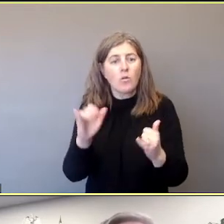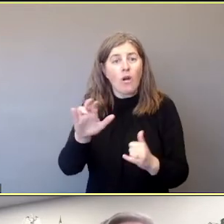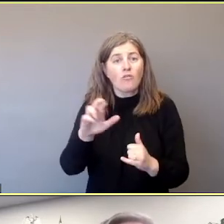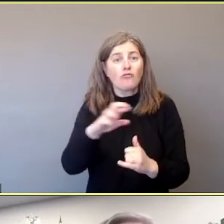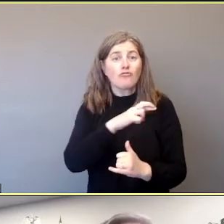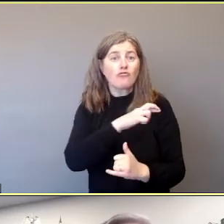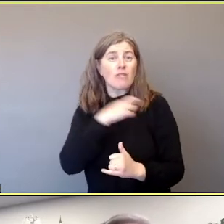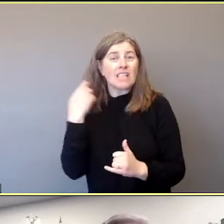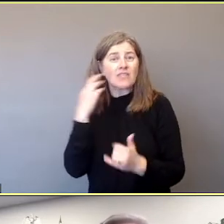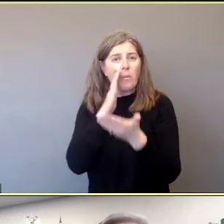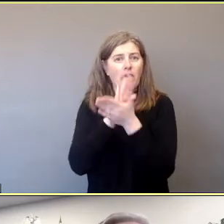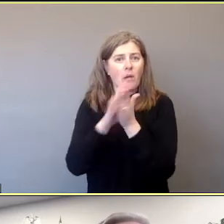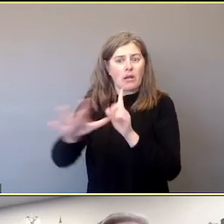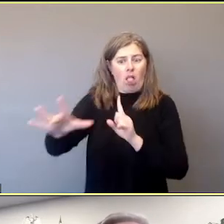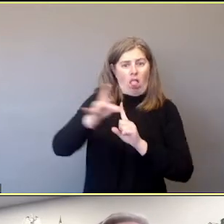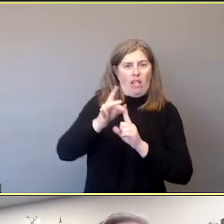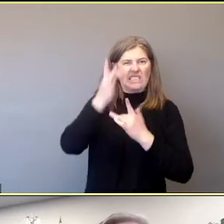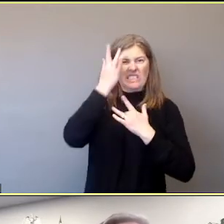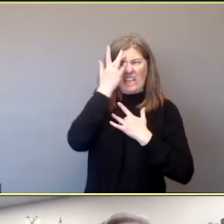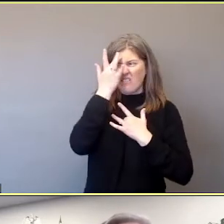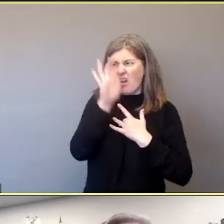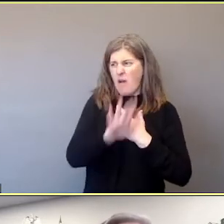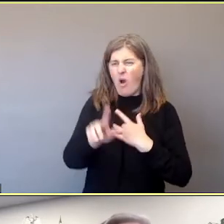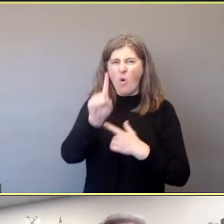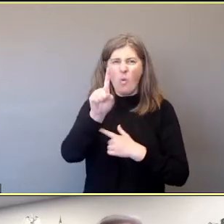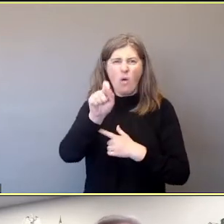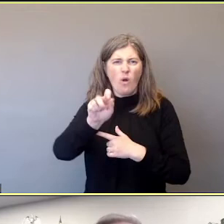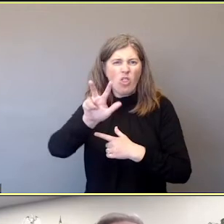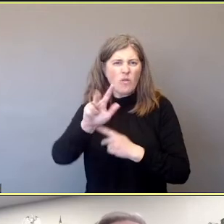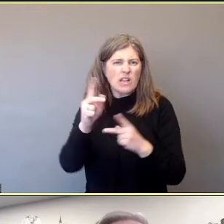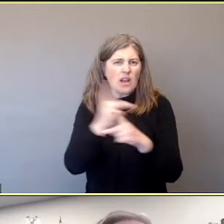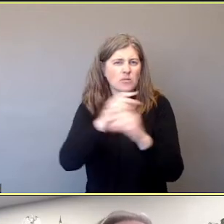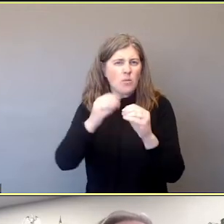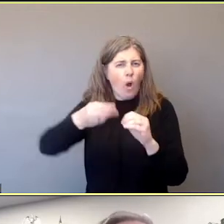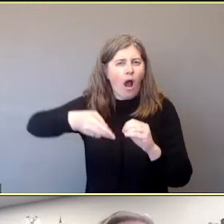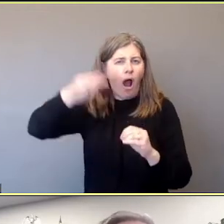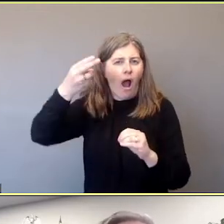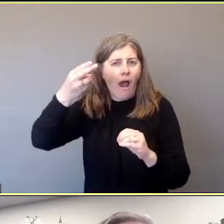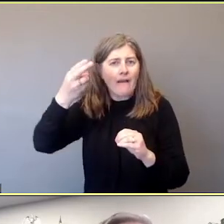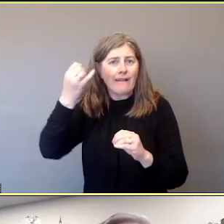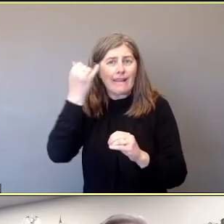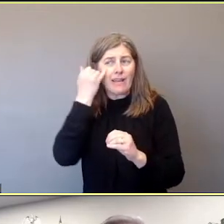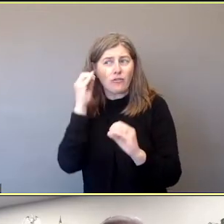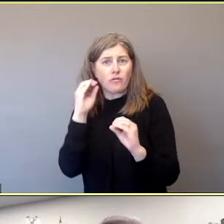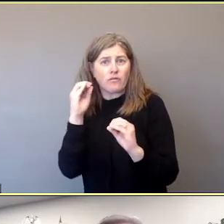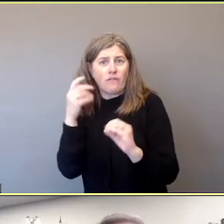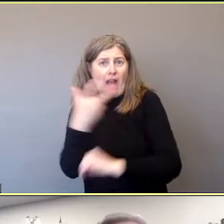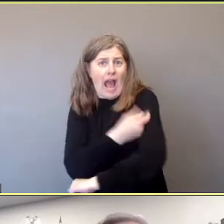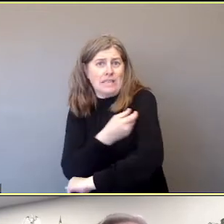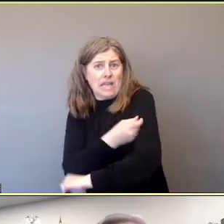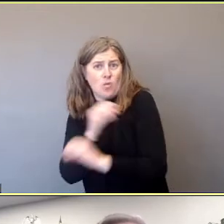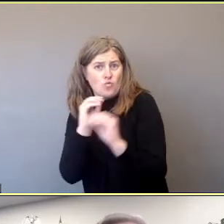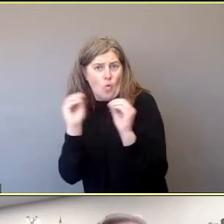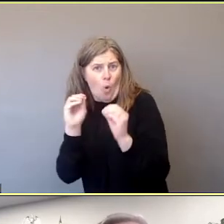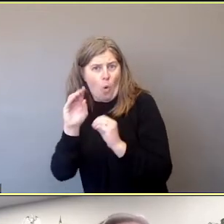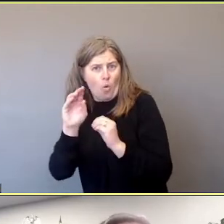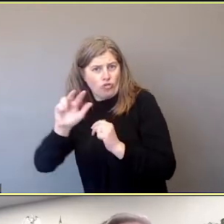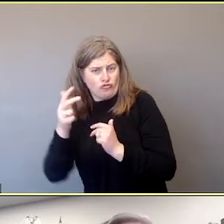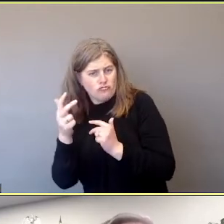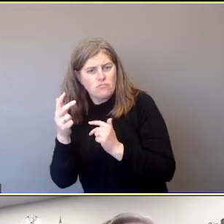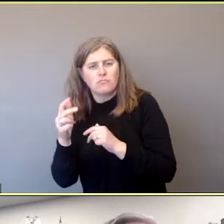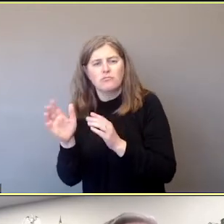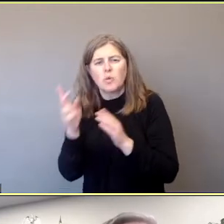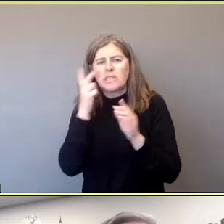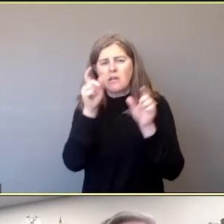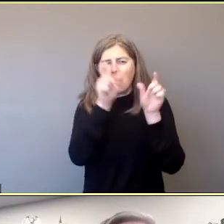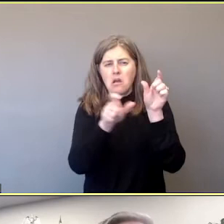positive is only about 1.3 times higher than if you're vaccinated without a booster. And you can see